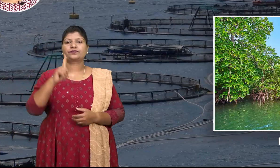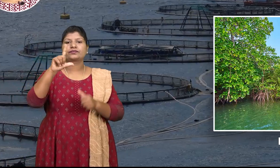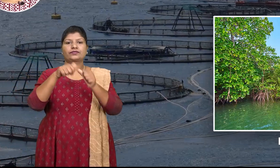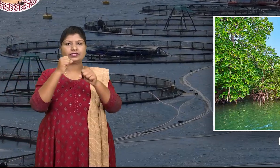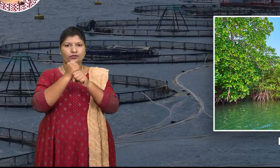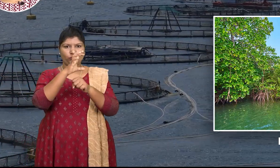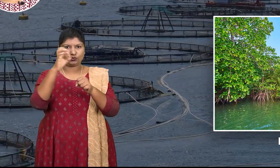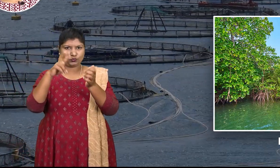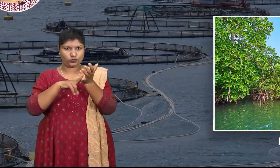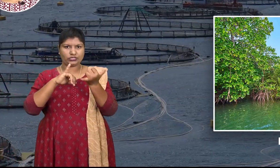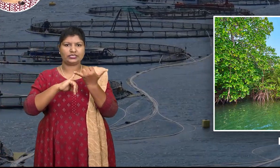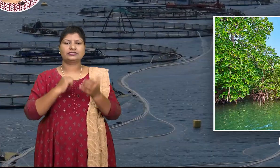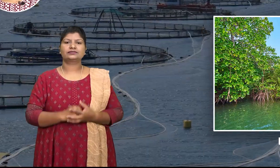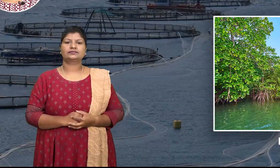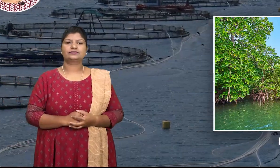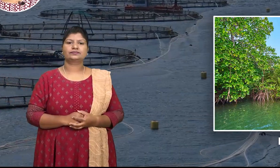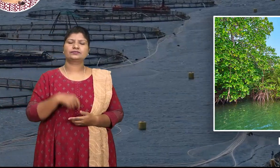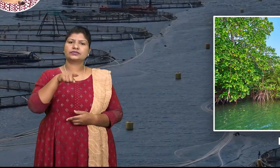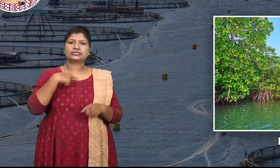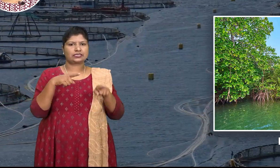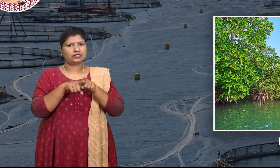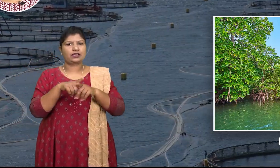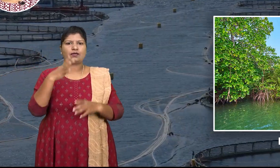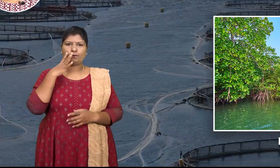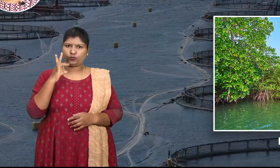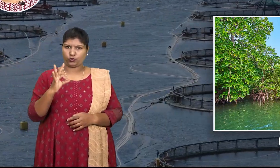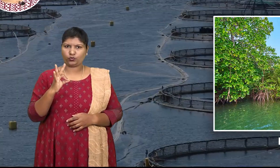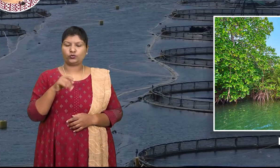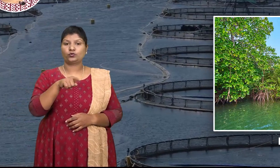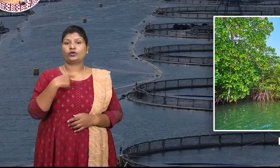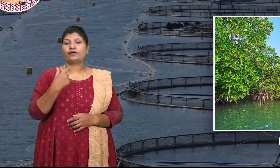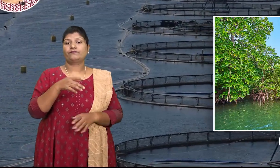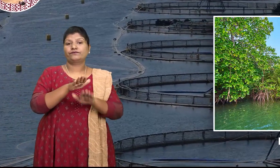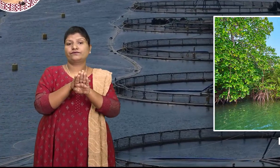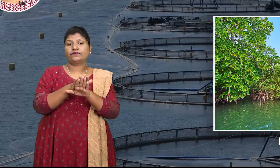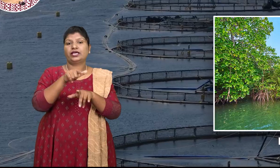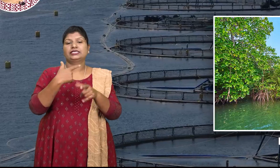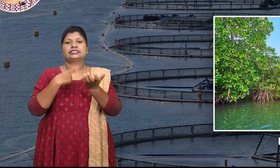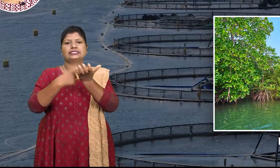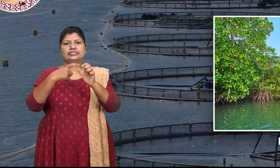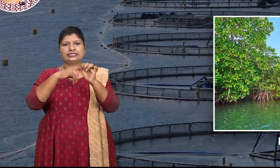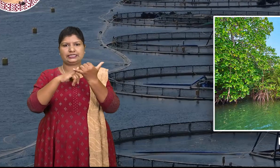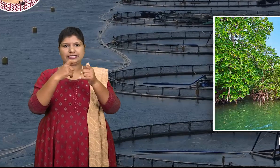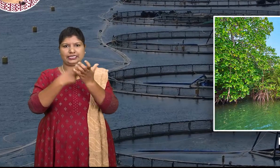lagoons, are also important to fish reservoirs.